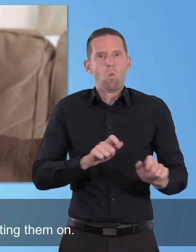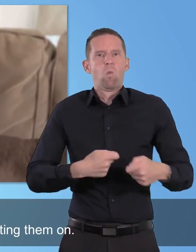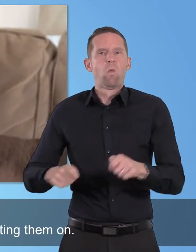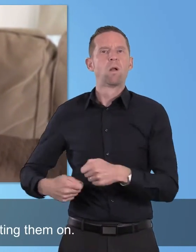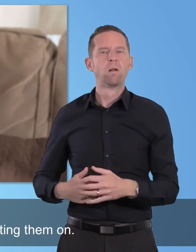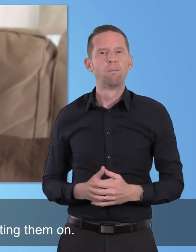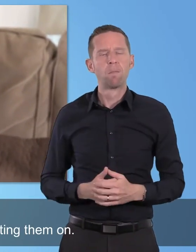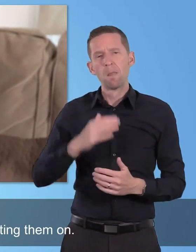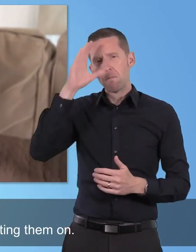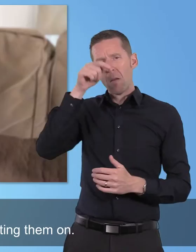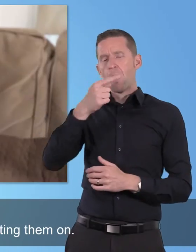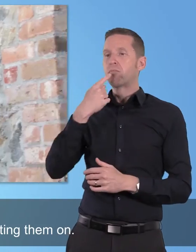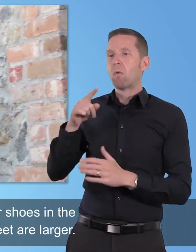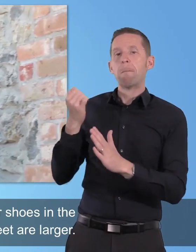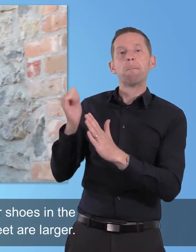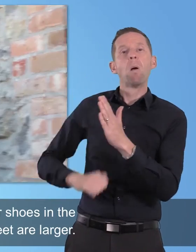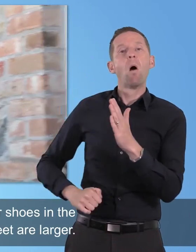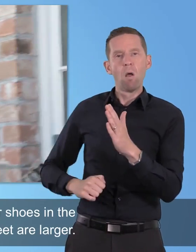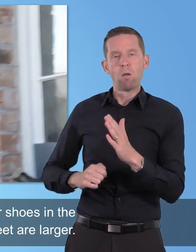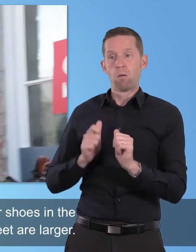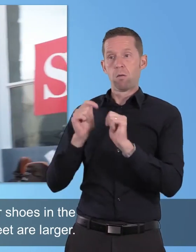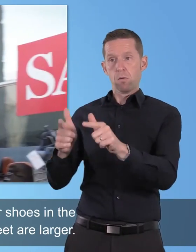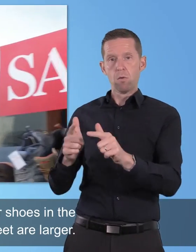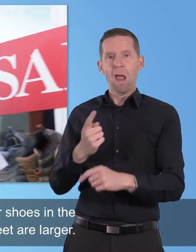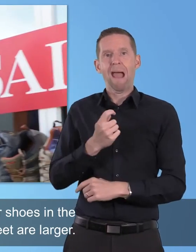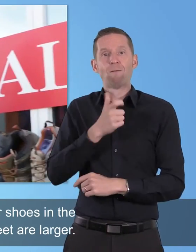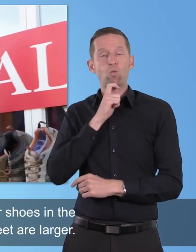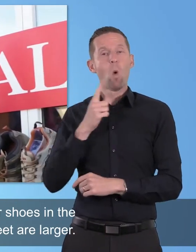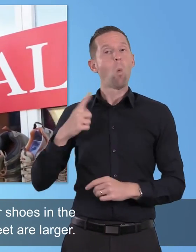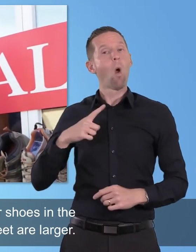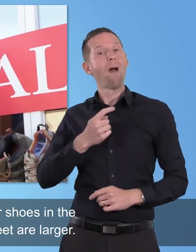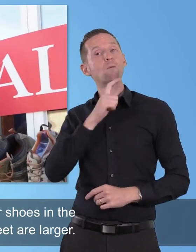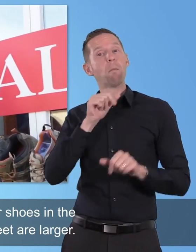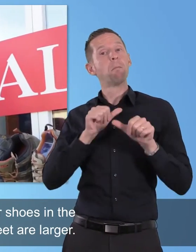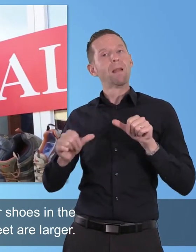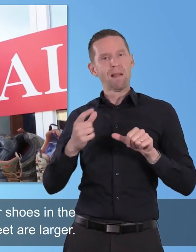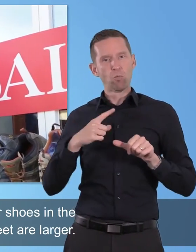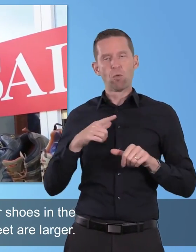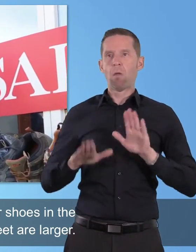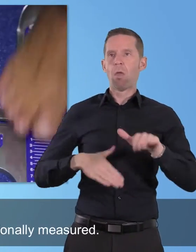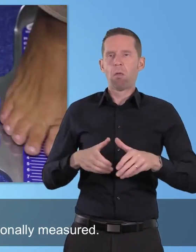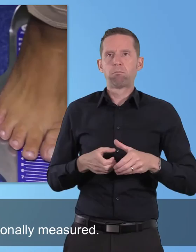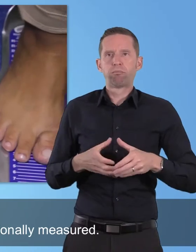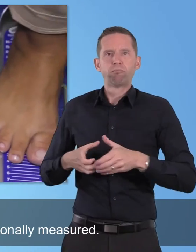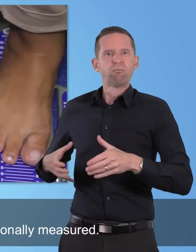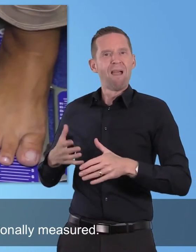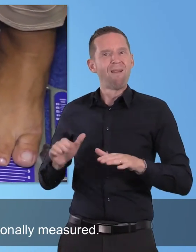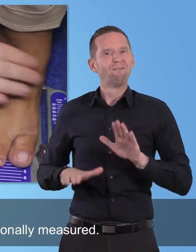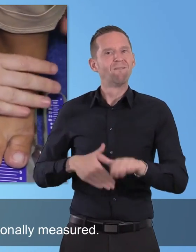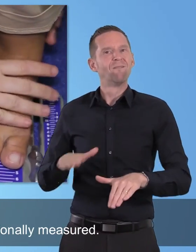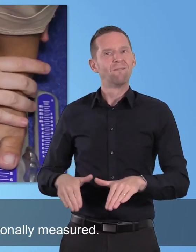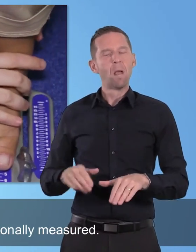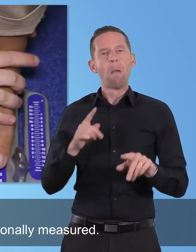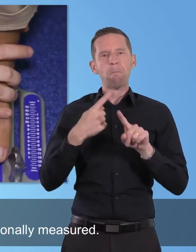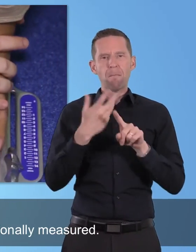them before putting them on. Remember to buy your shoes in the afternoon when your feet are larger. Always have them